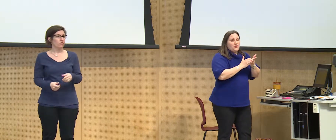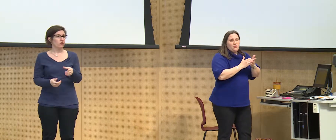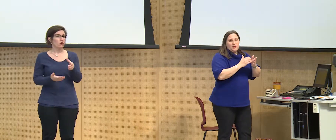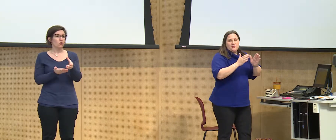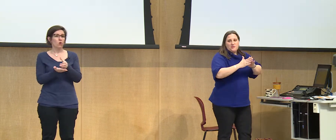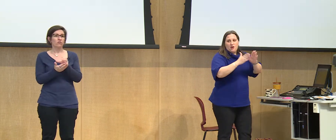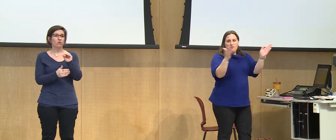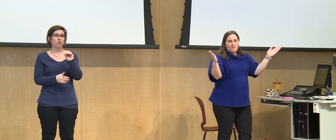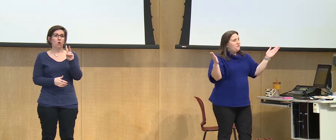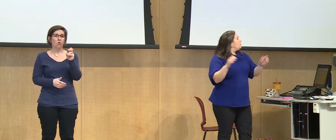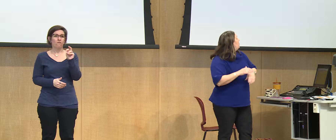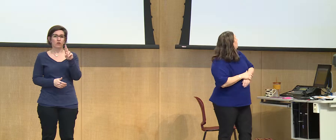The course overview,